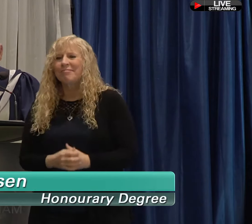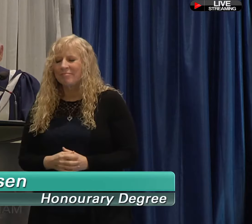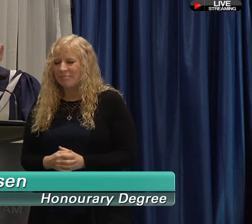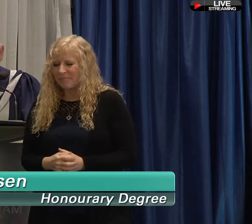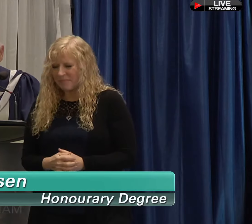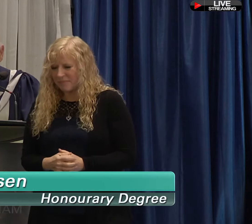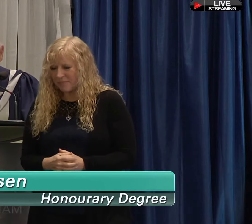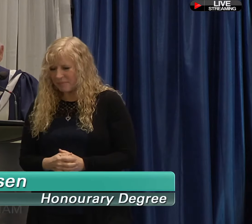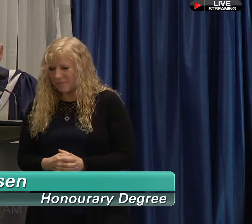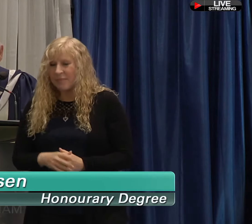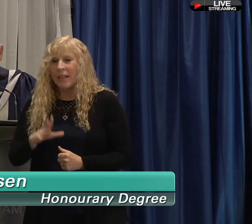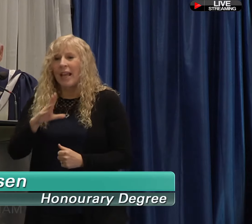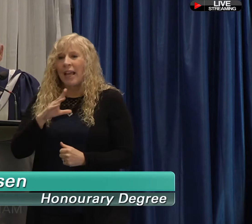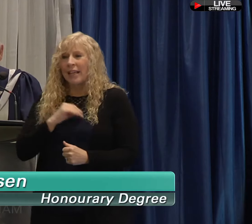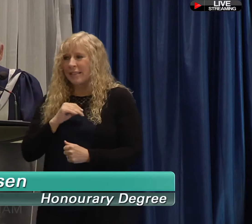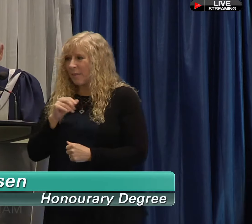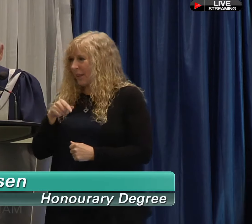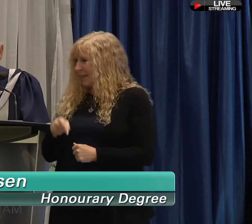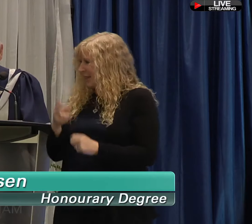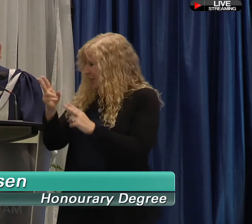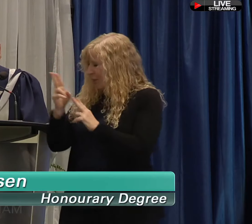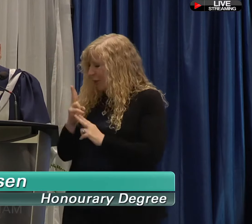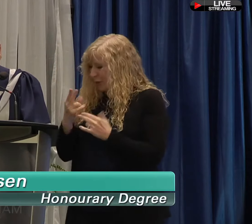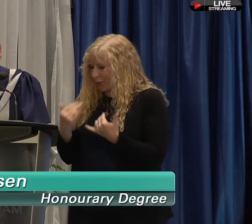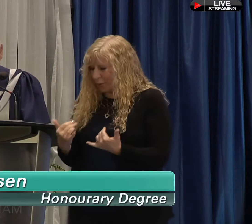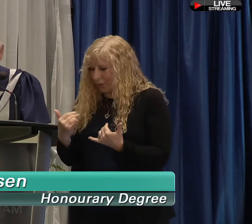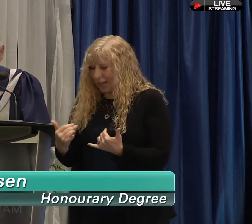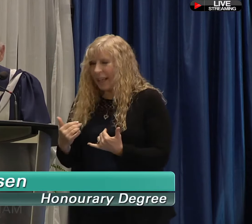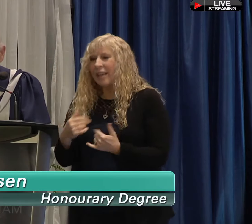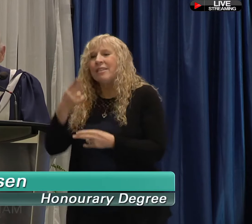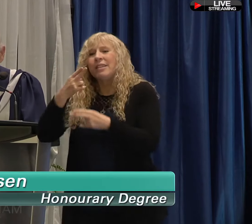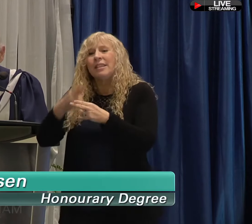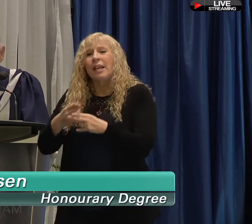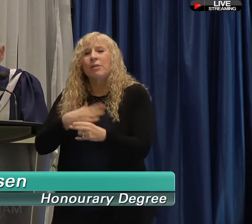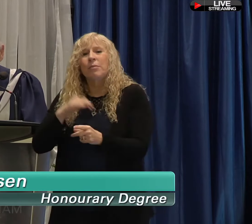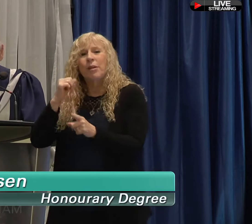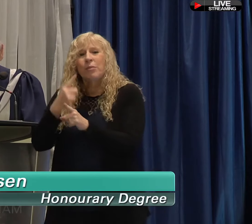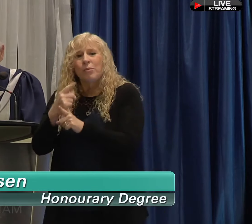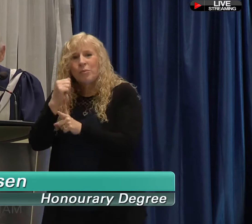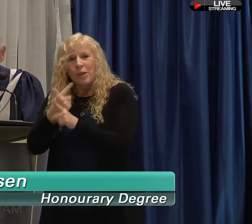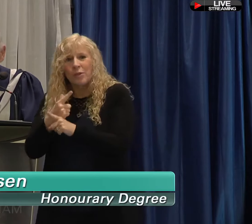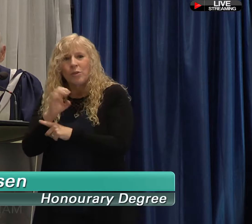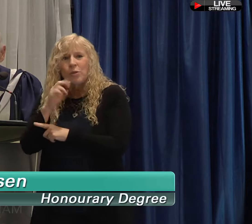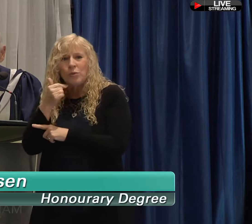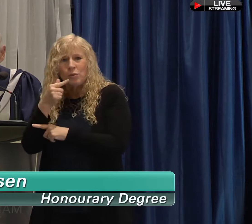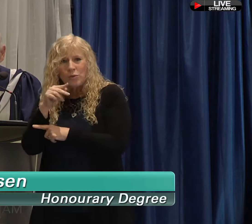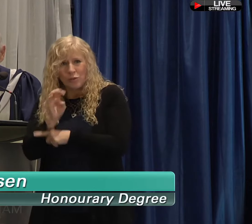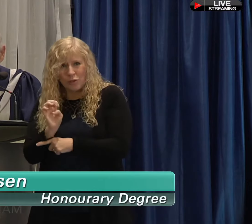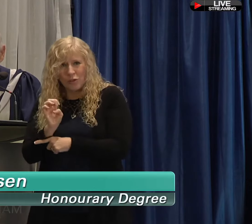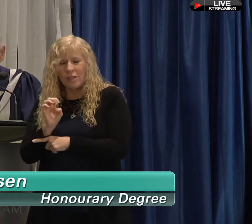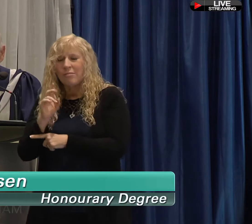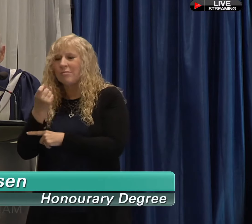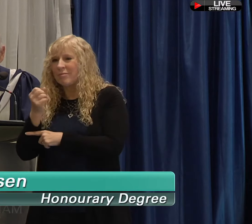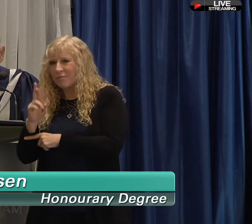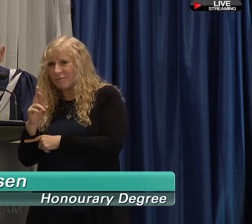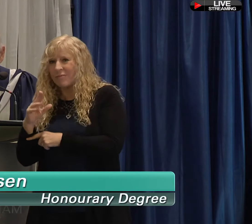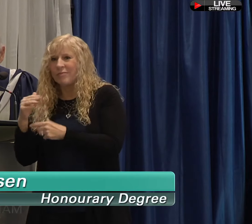I accept this honor today in the names of my siblings, Eugene, Alfred, and Judith.